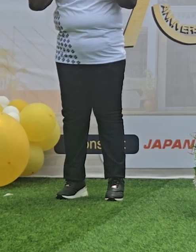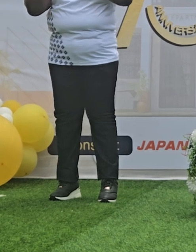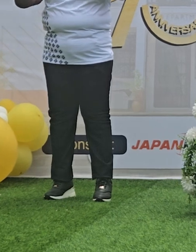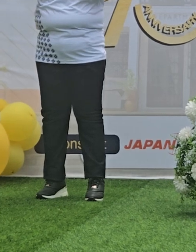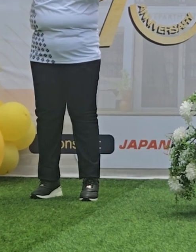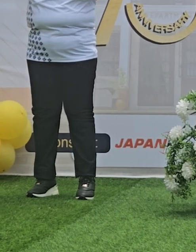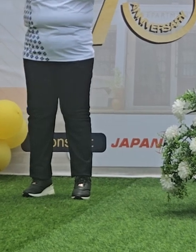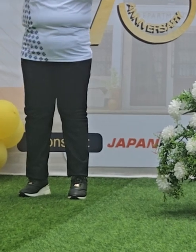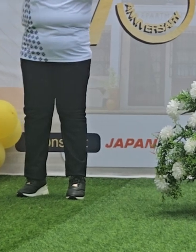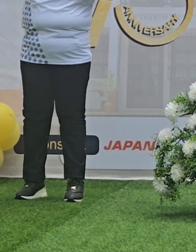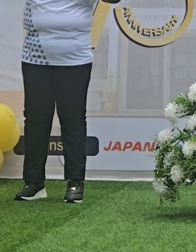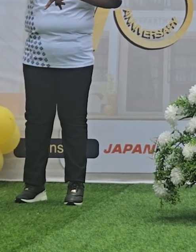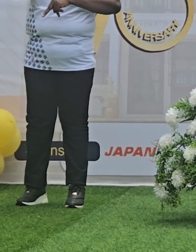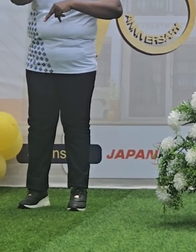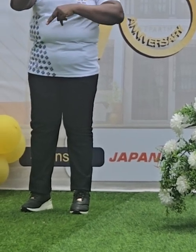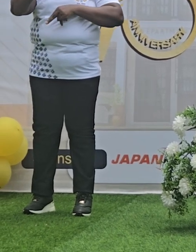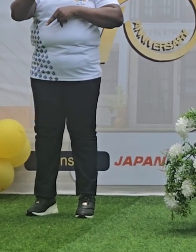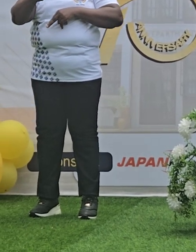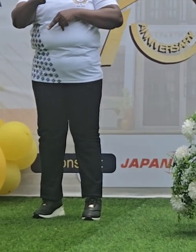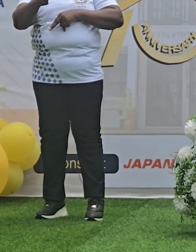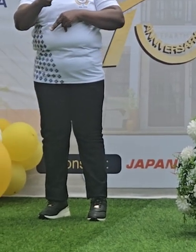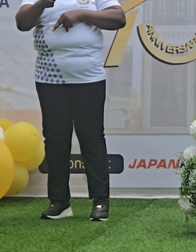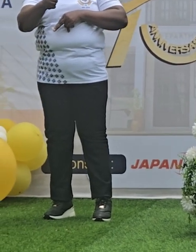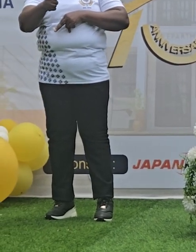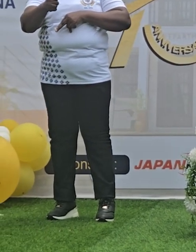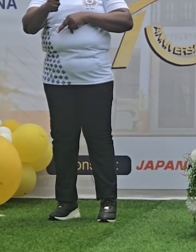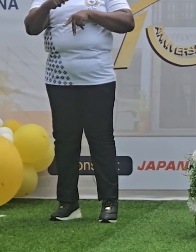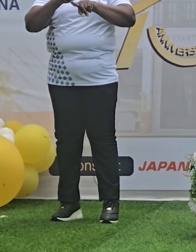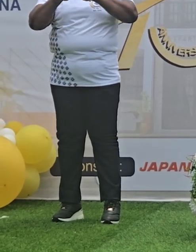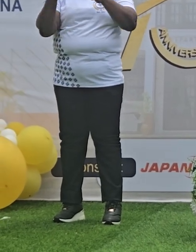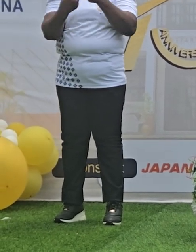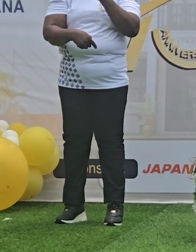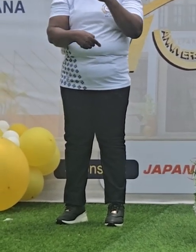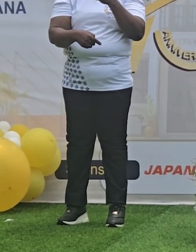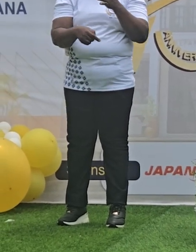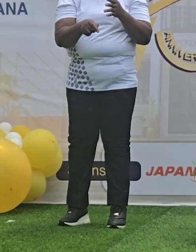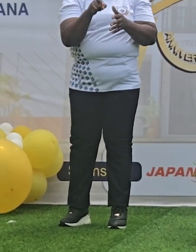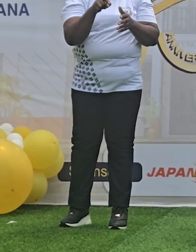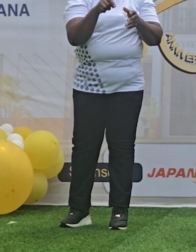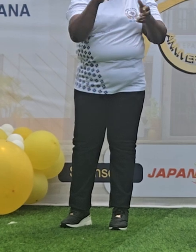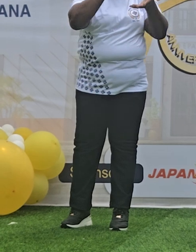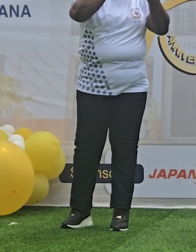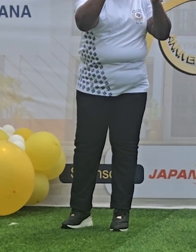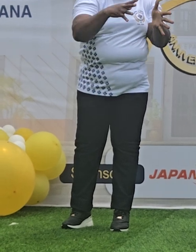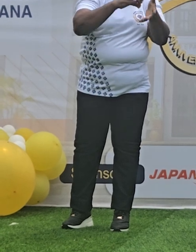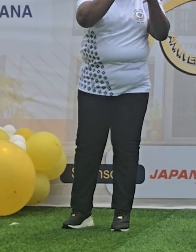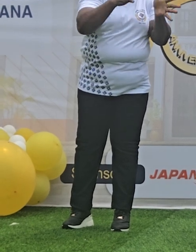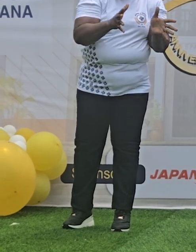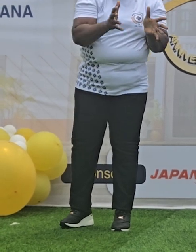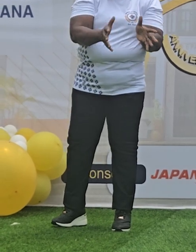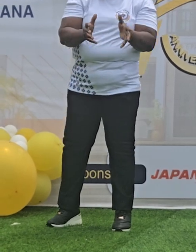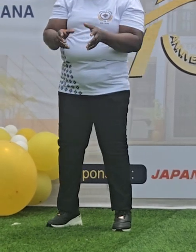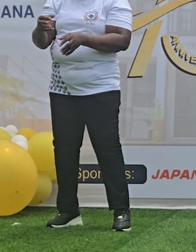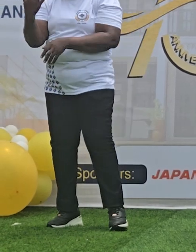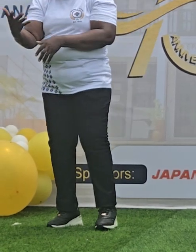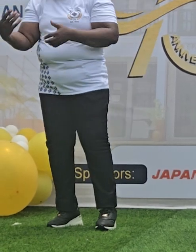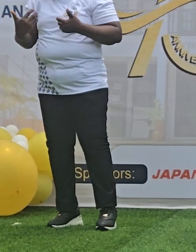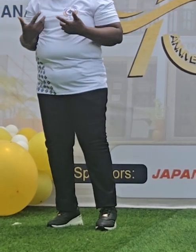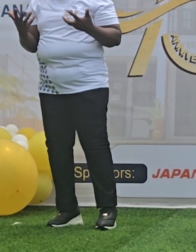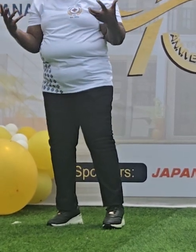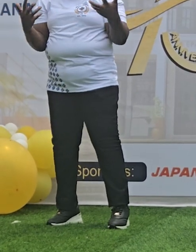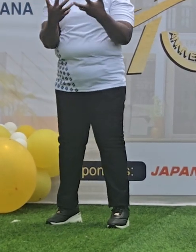increased rapidly, but facilities could not match with the increasing student numbers.